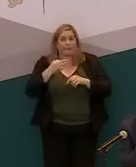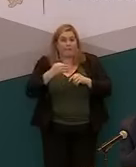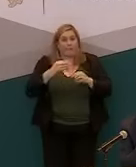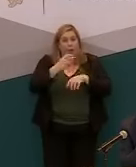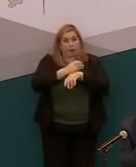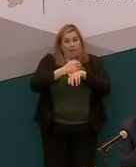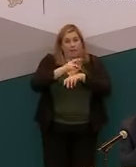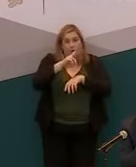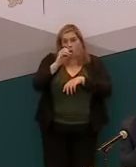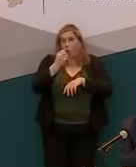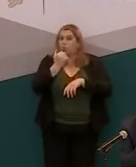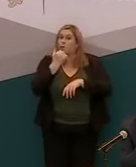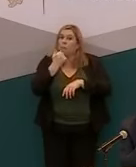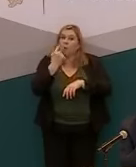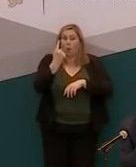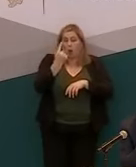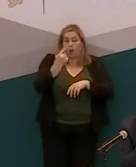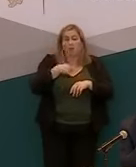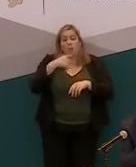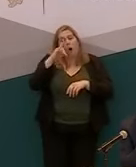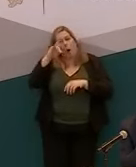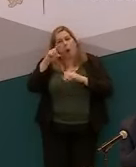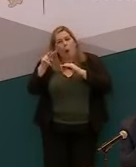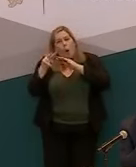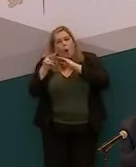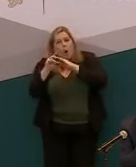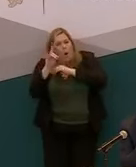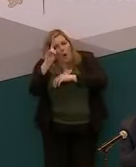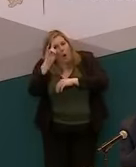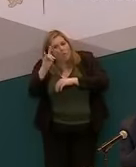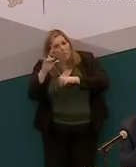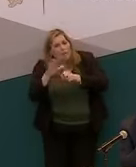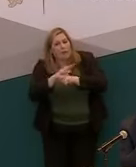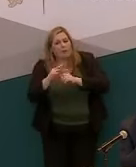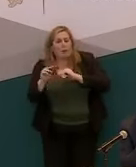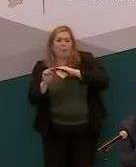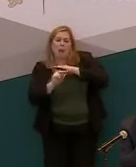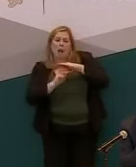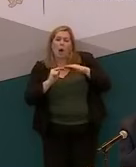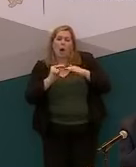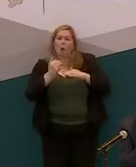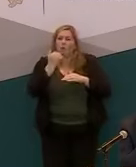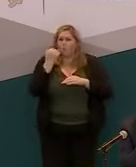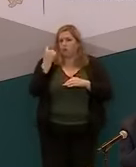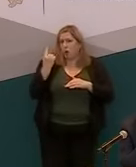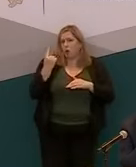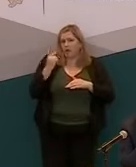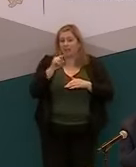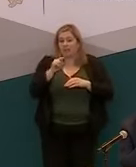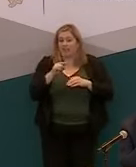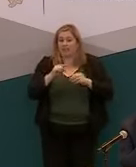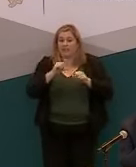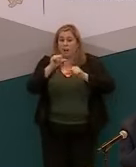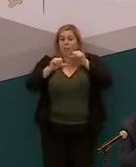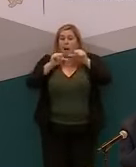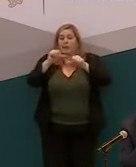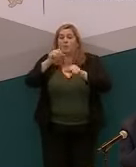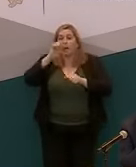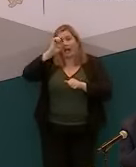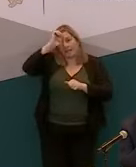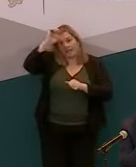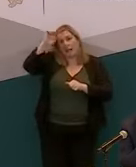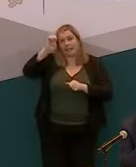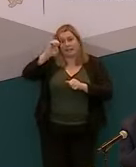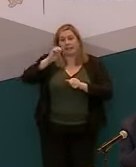we're hopeful that we're somewhat below 1. We have some confidence that we're a little bit below 1, and this is the pattern we would expect.